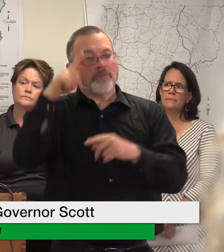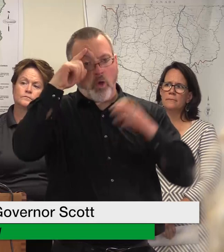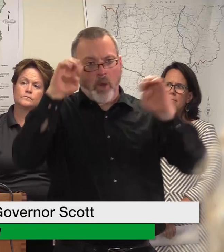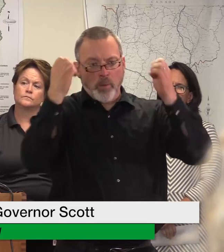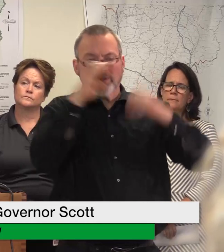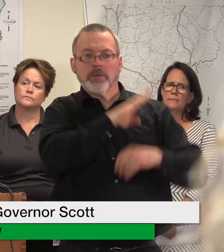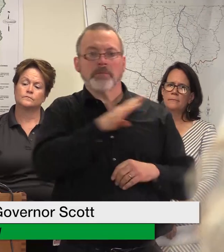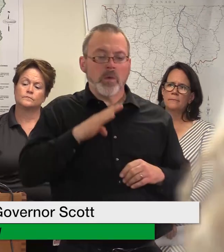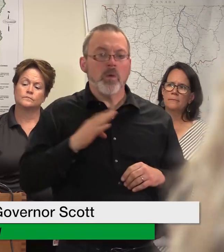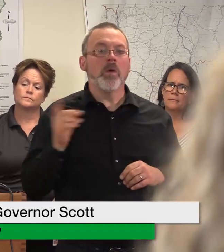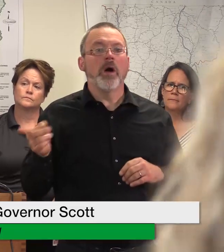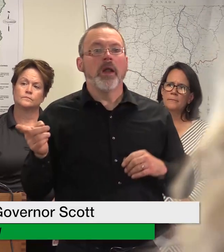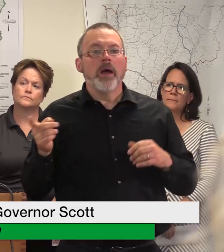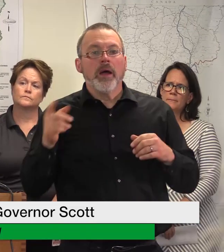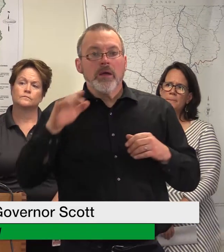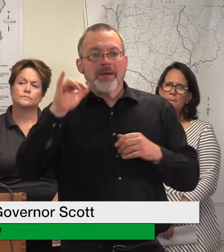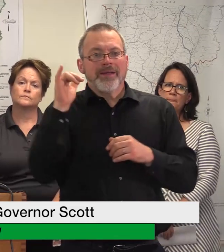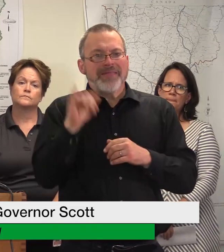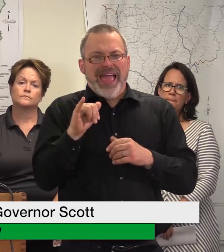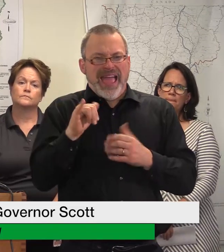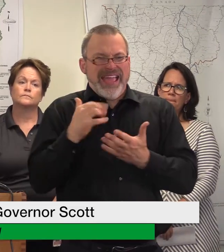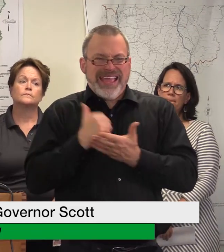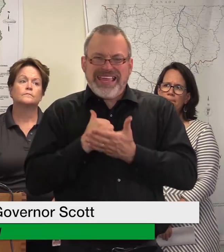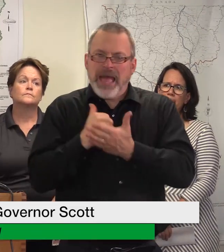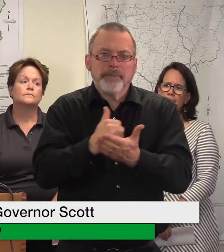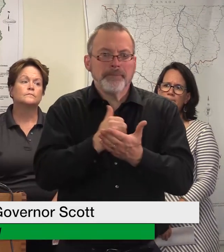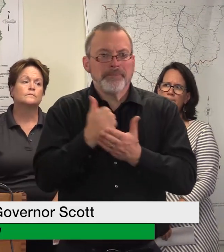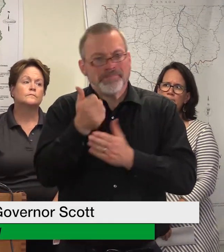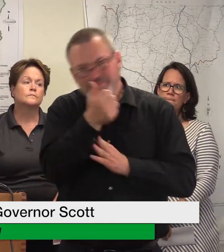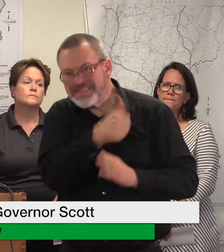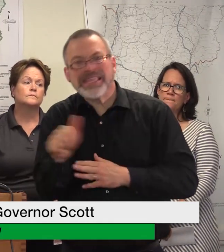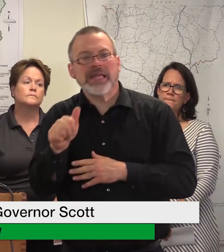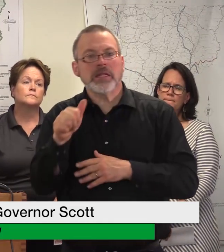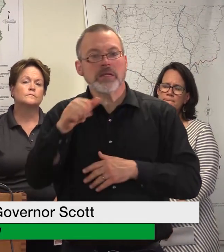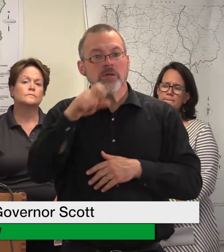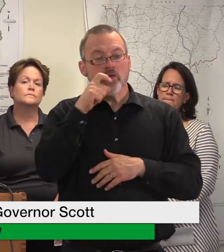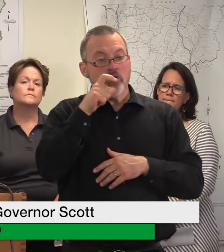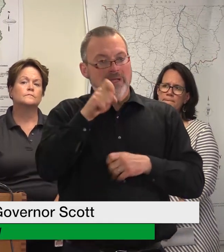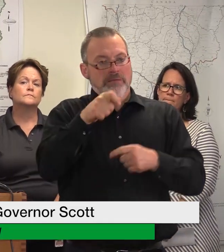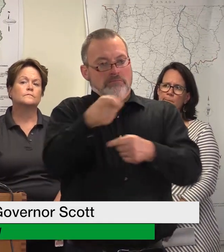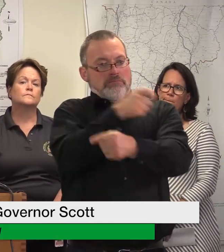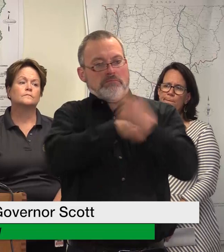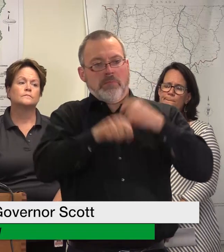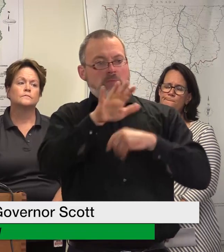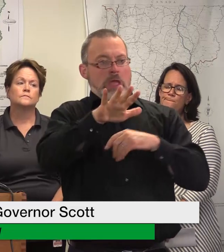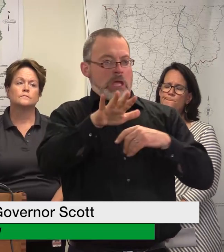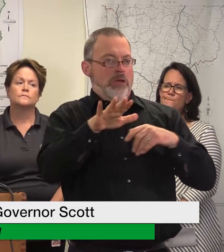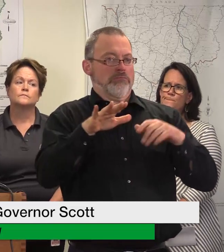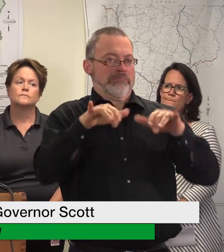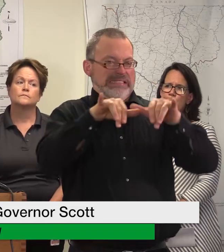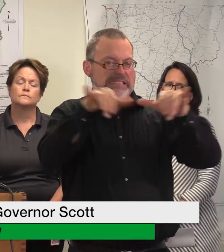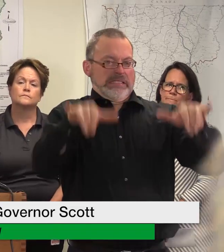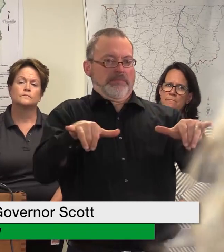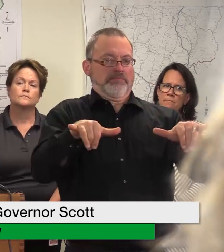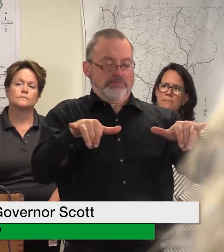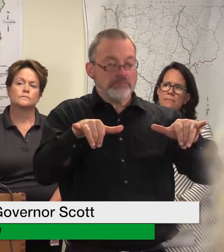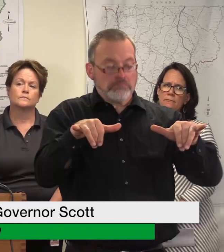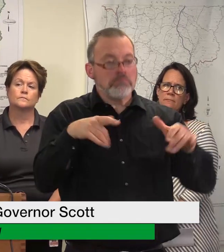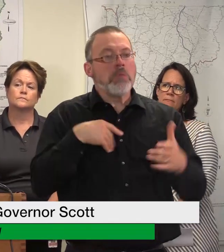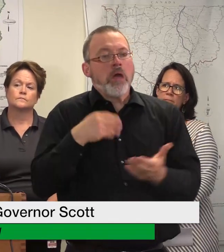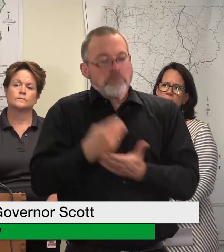this will assist in anyone who has to replace their systems and give them some financial assistance to do